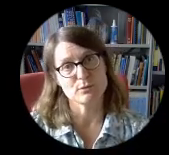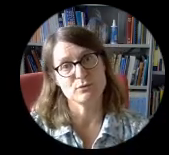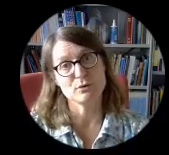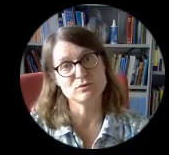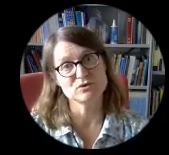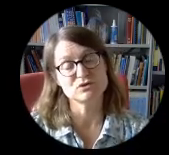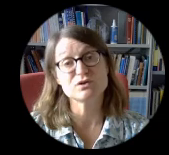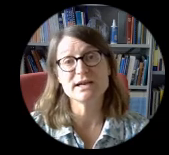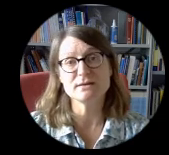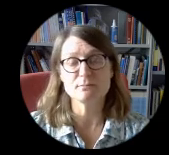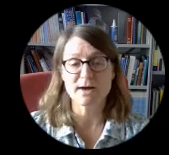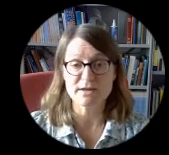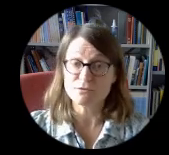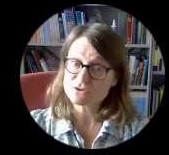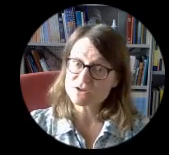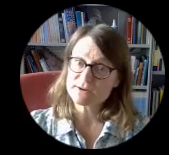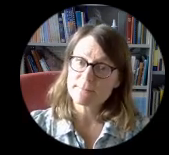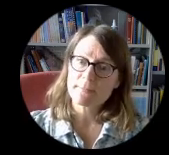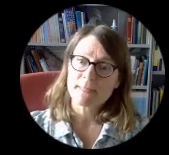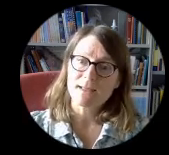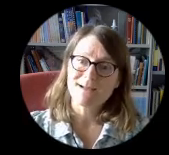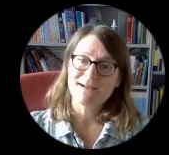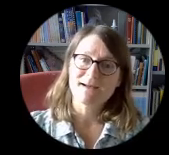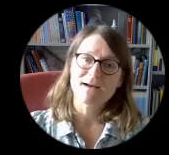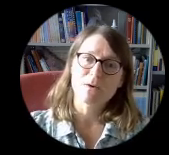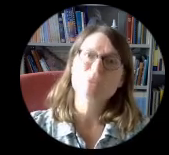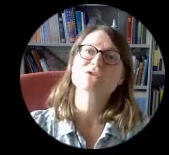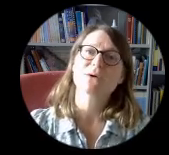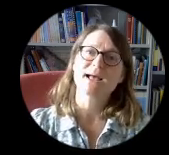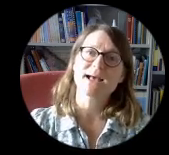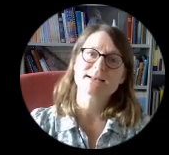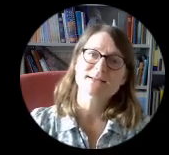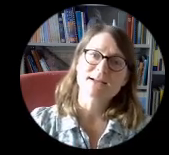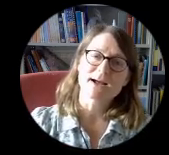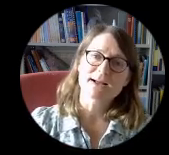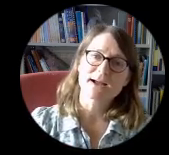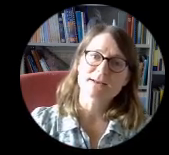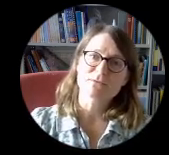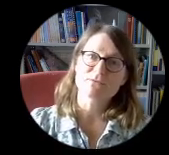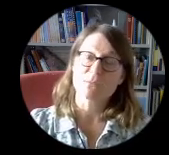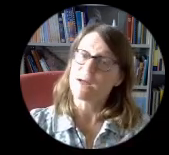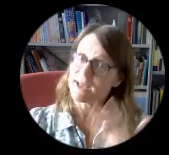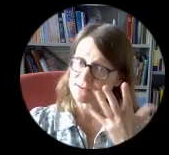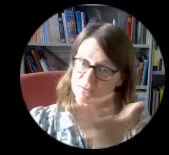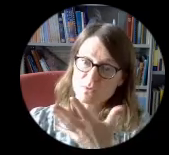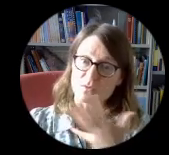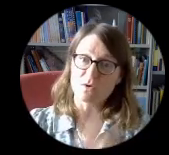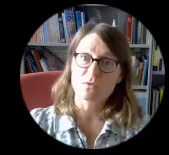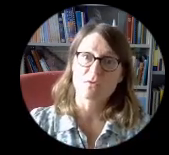example, those trained by Foster, also had a kind of,